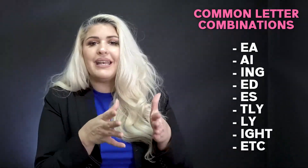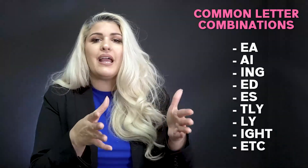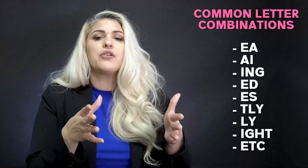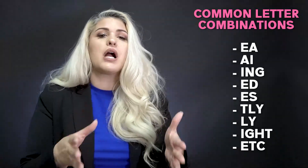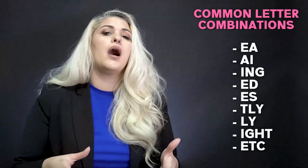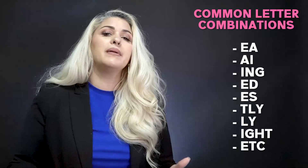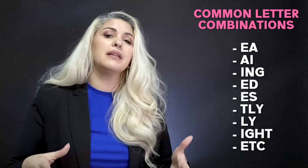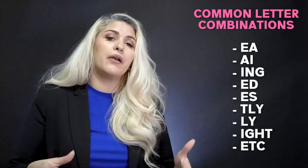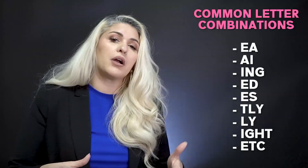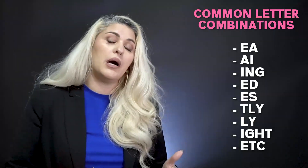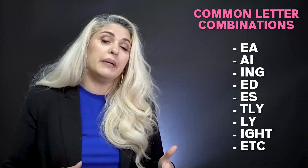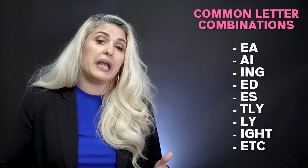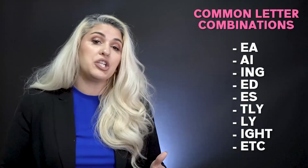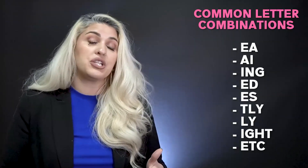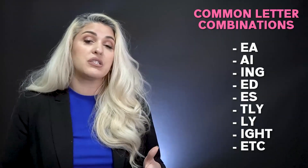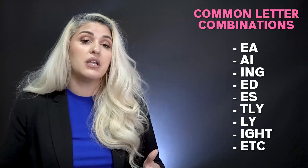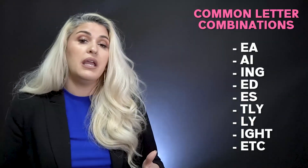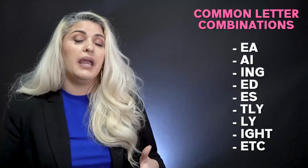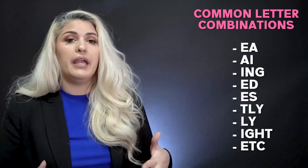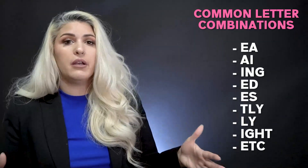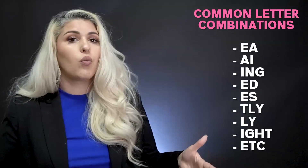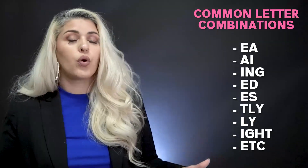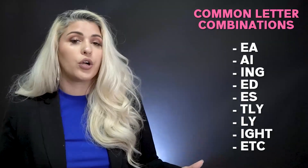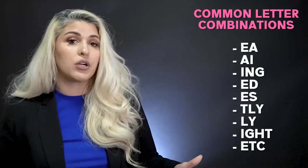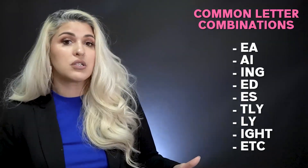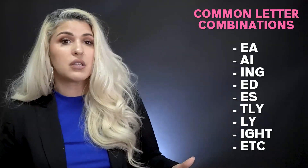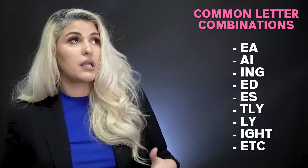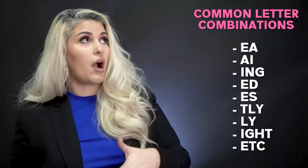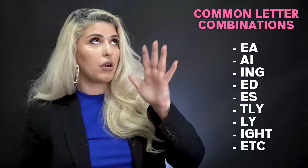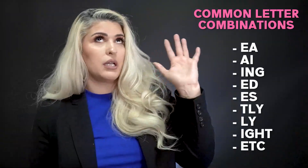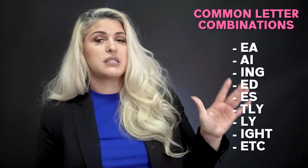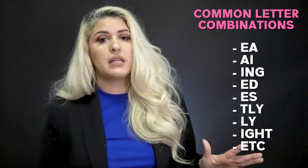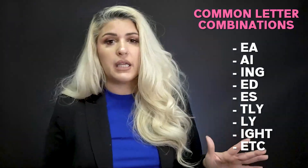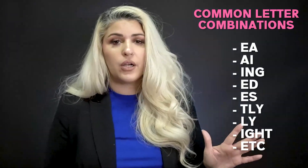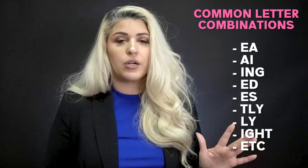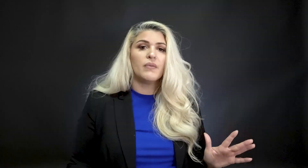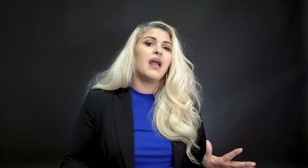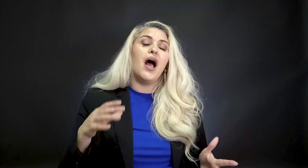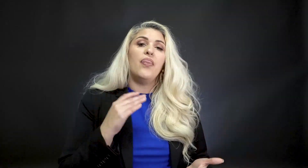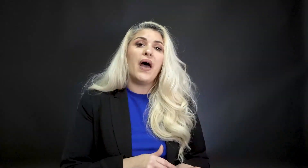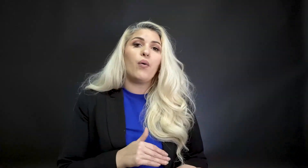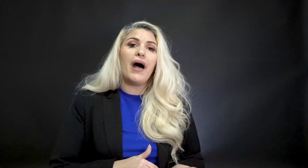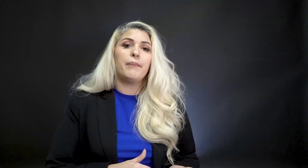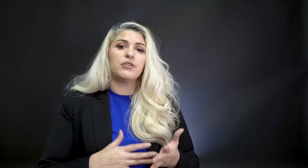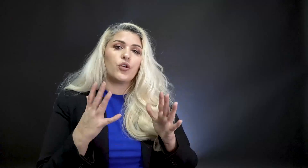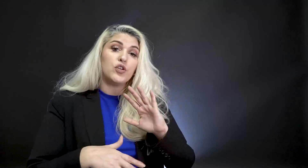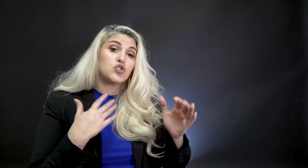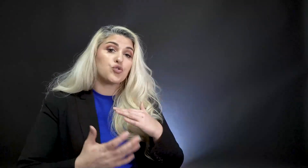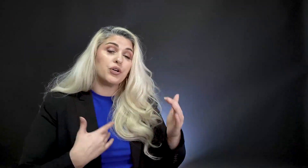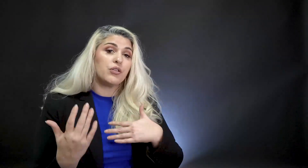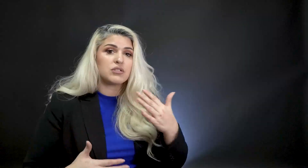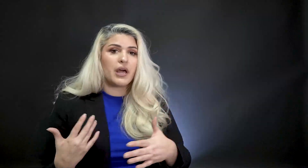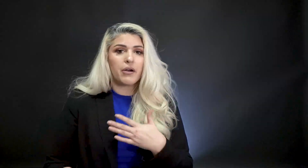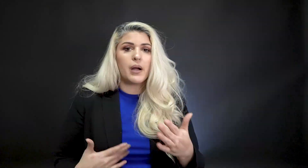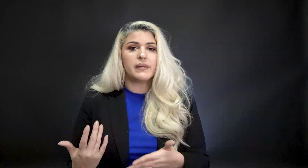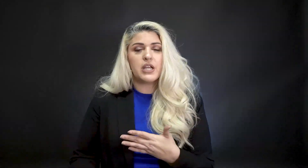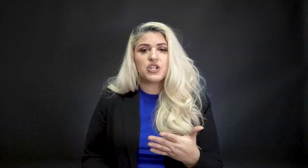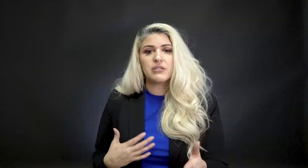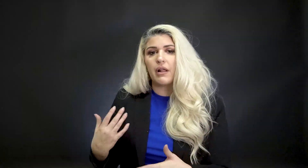other common letter combinations in words that aren't listed here. And that will help you. So if you drill those letter combinations, it'll